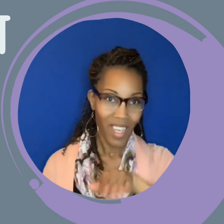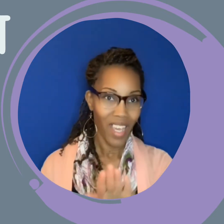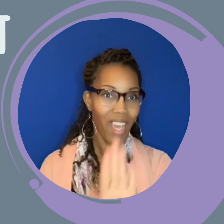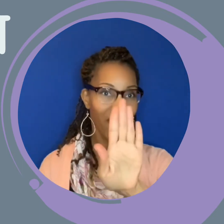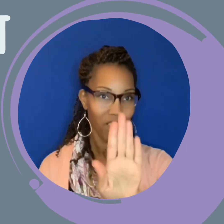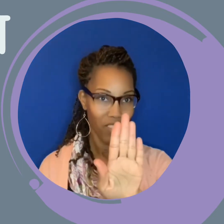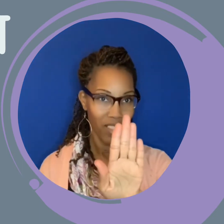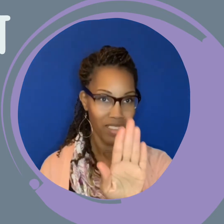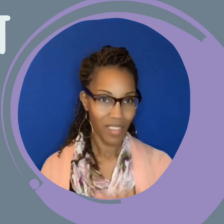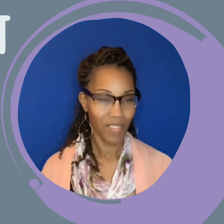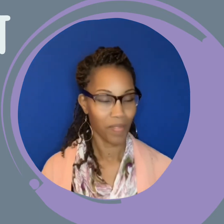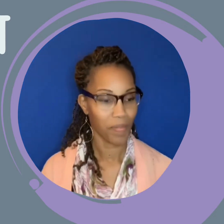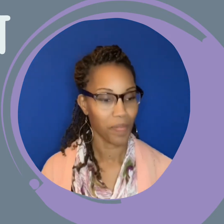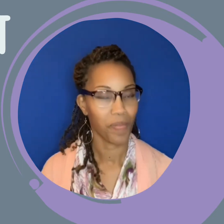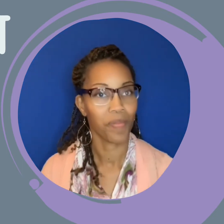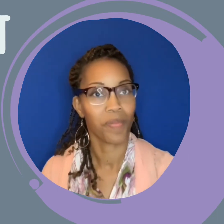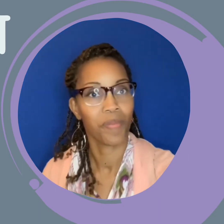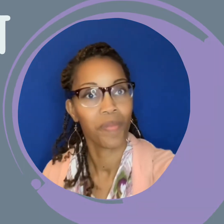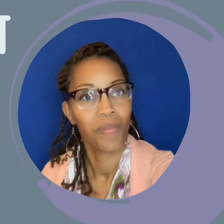Elephant.